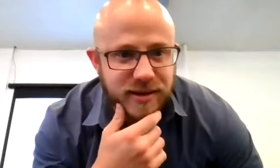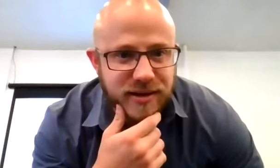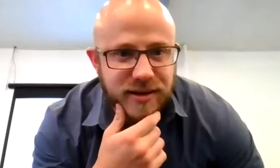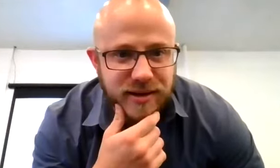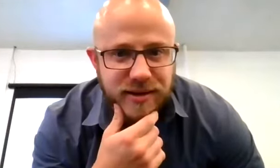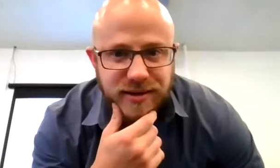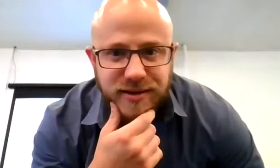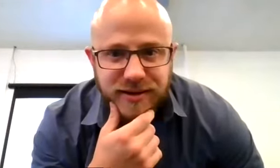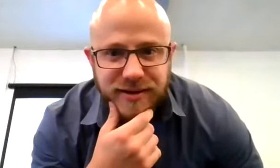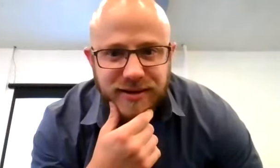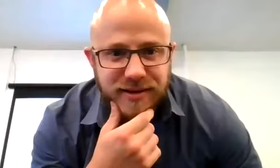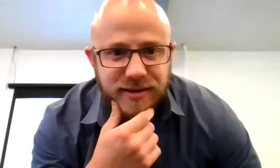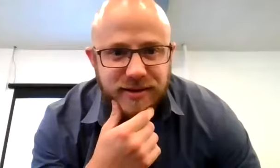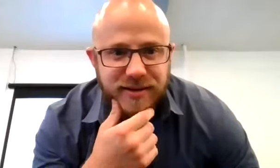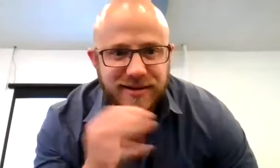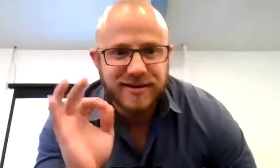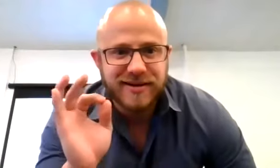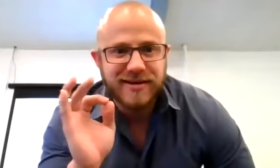E, okay, yep.